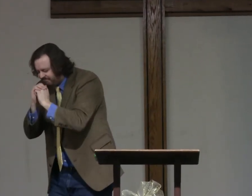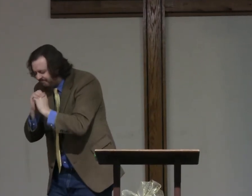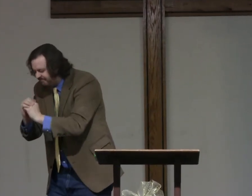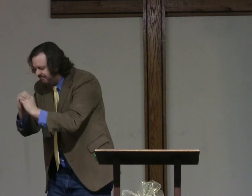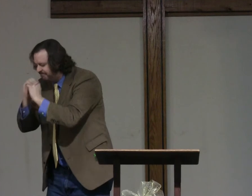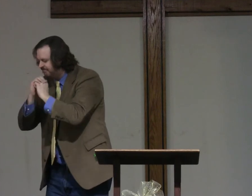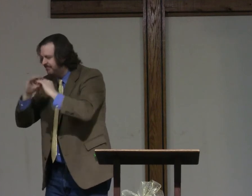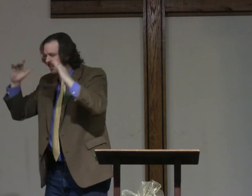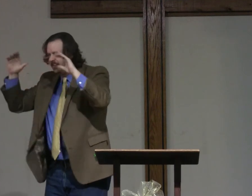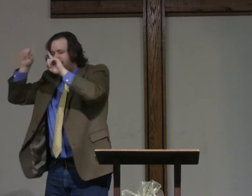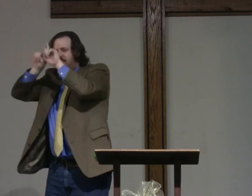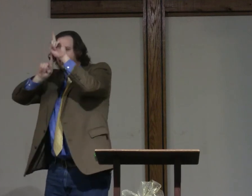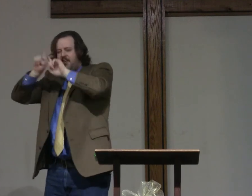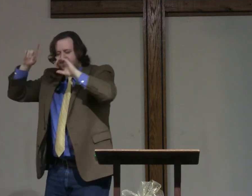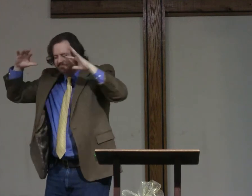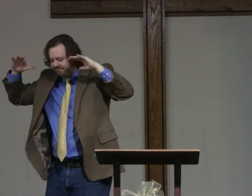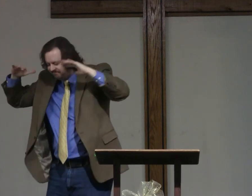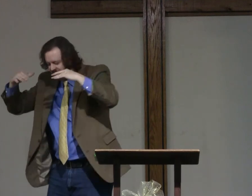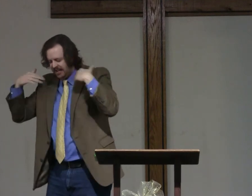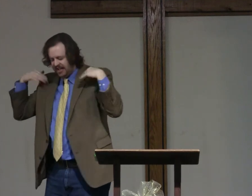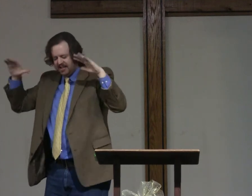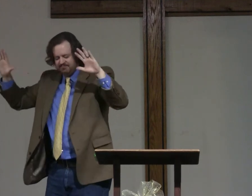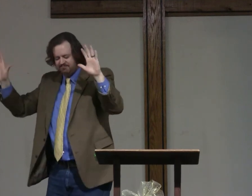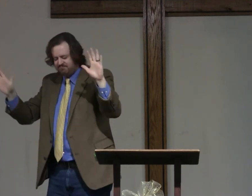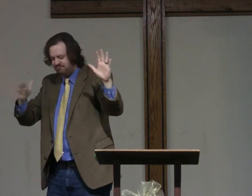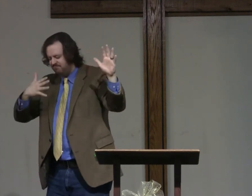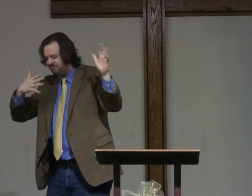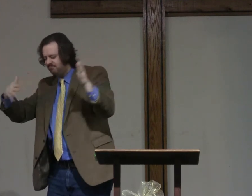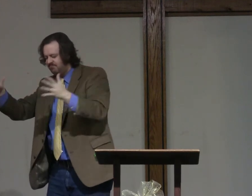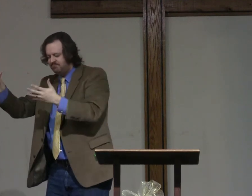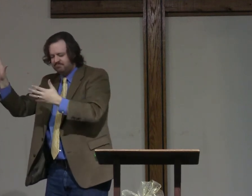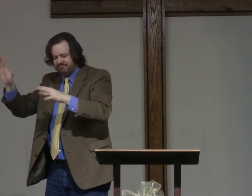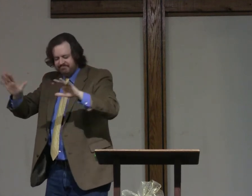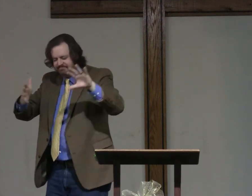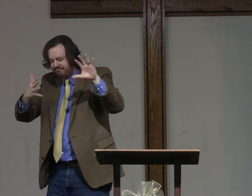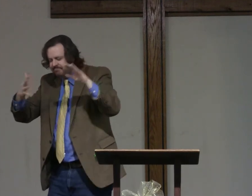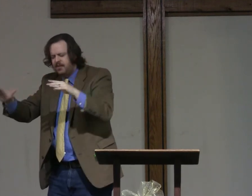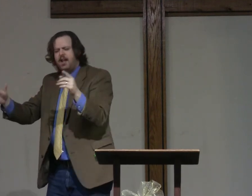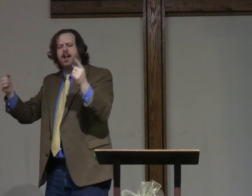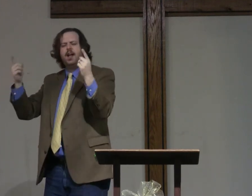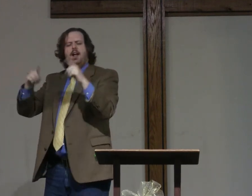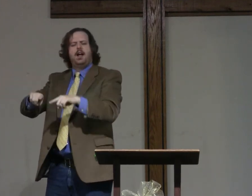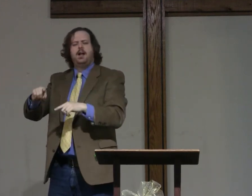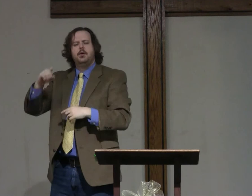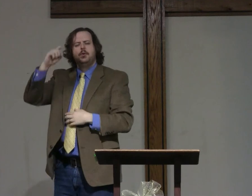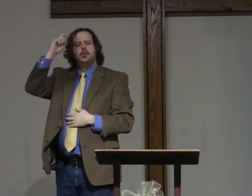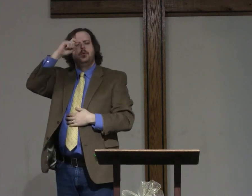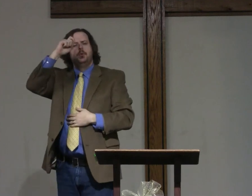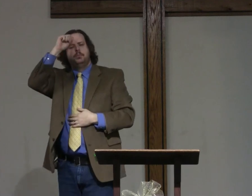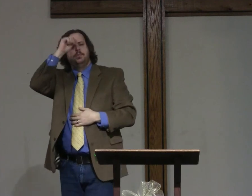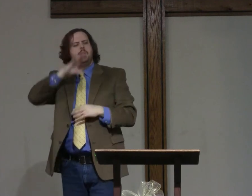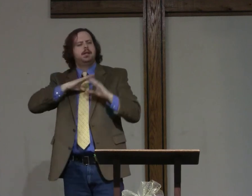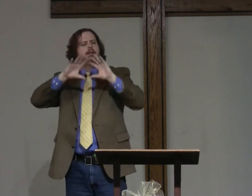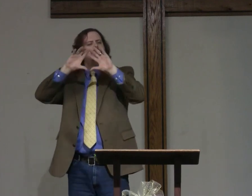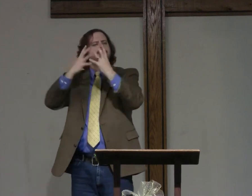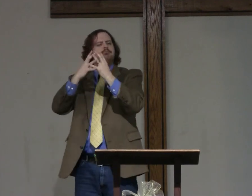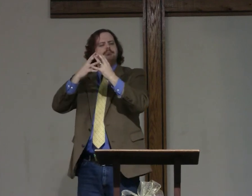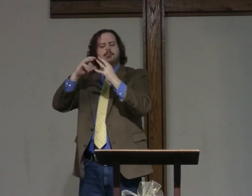shepherds came and worshipped him. The stars, the angels sang to him. What happened? The